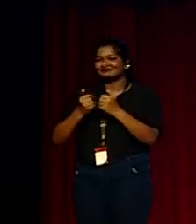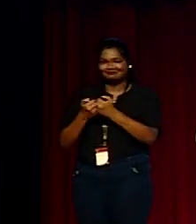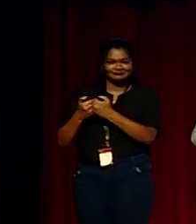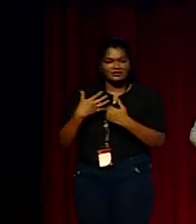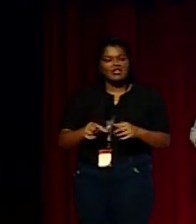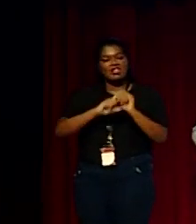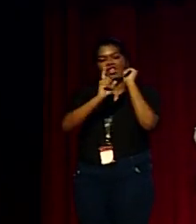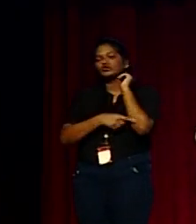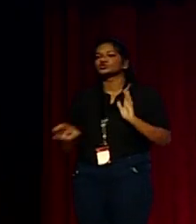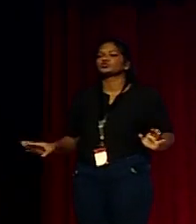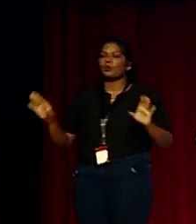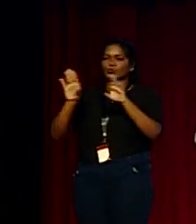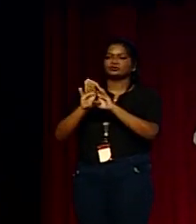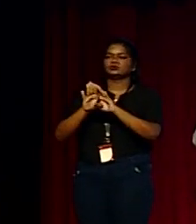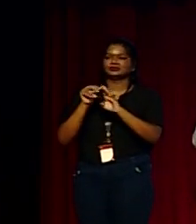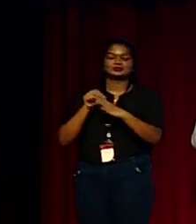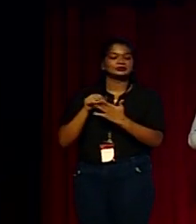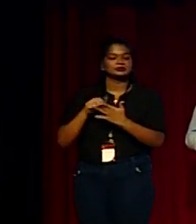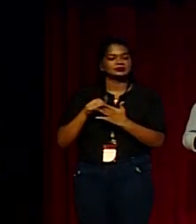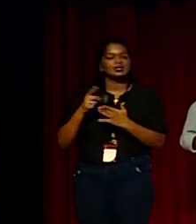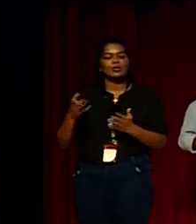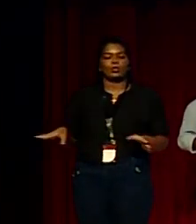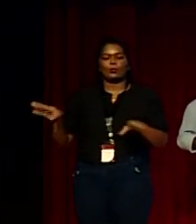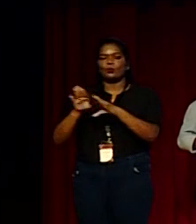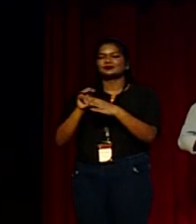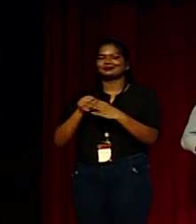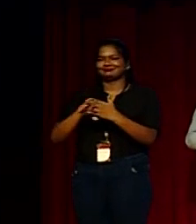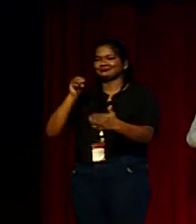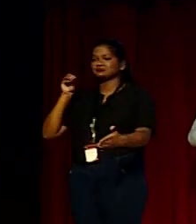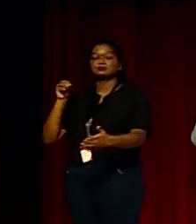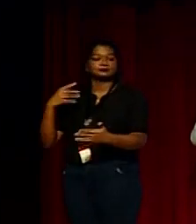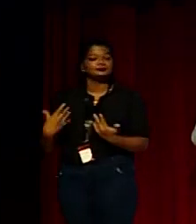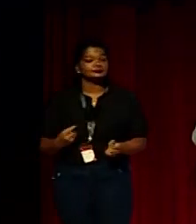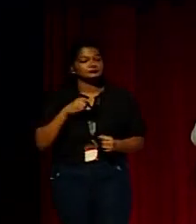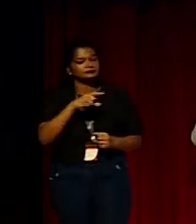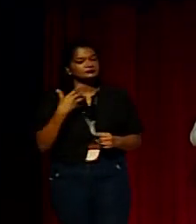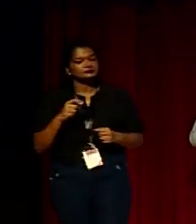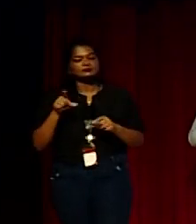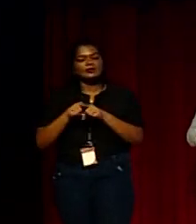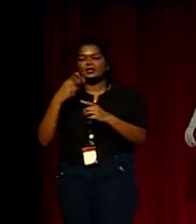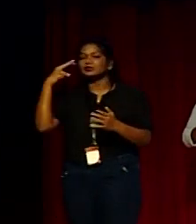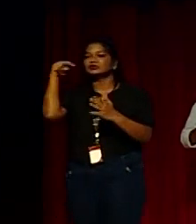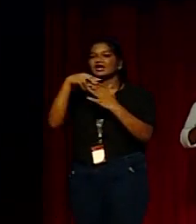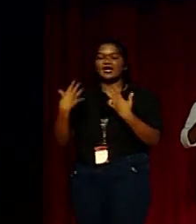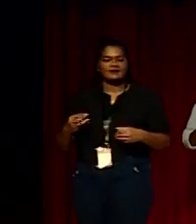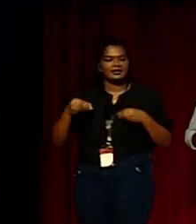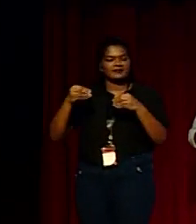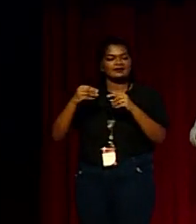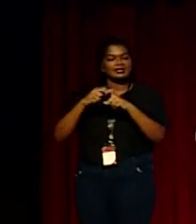So the last one is the closing options for closing the application. So calibration window basically provides